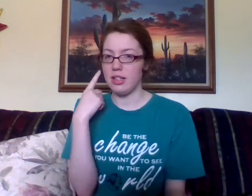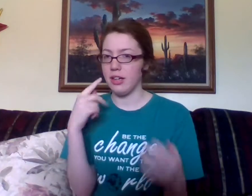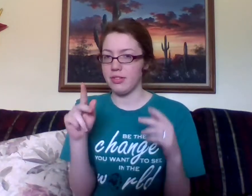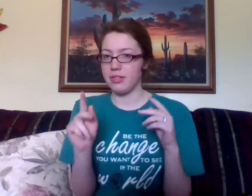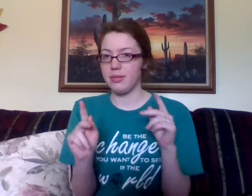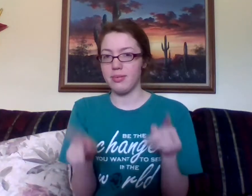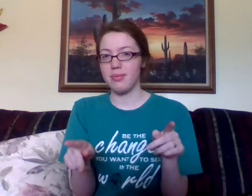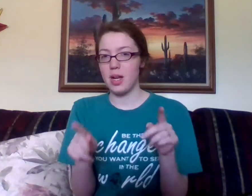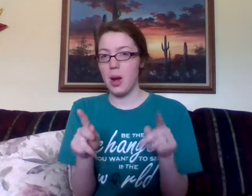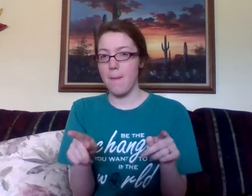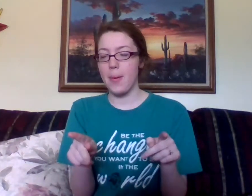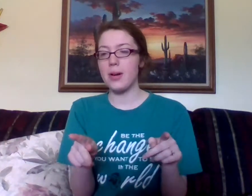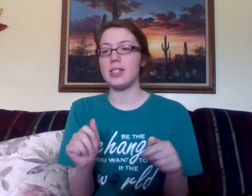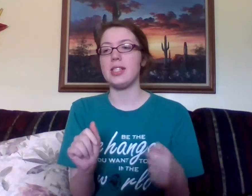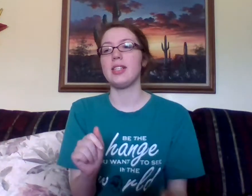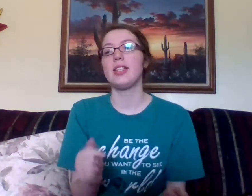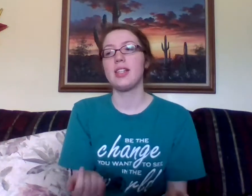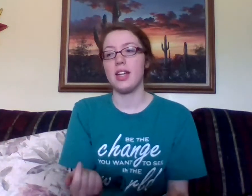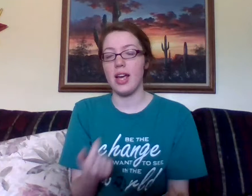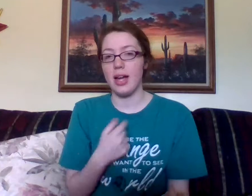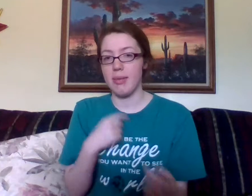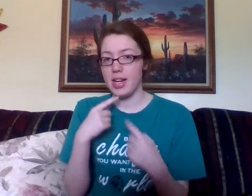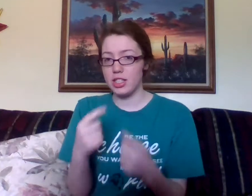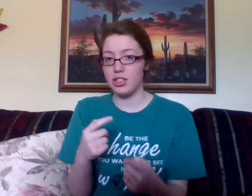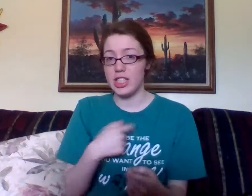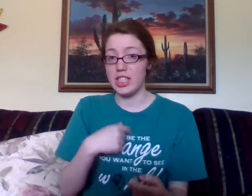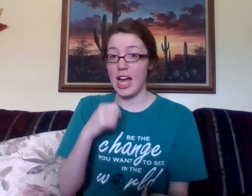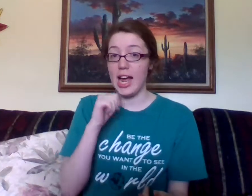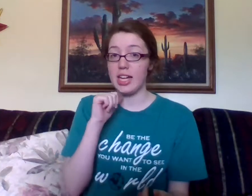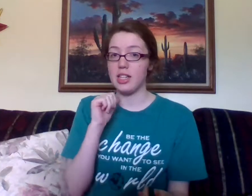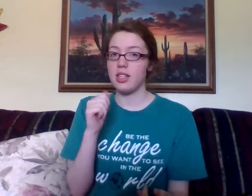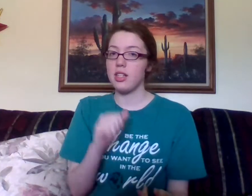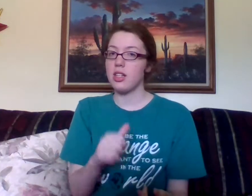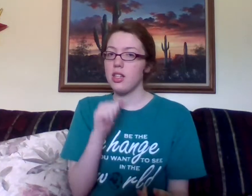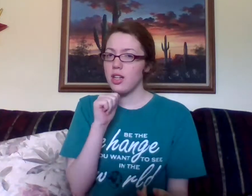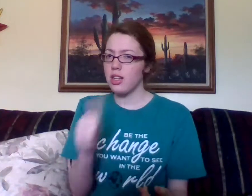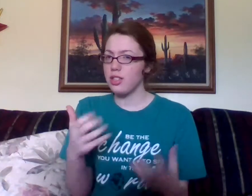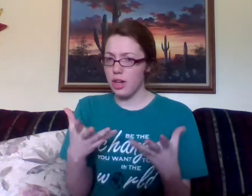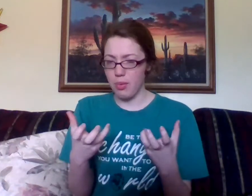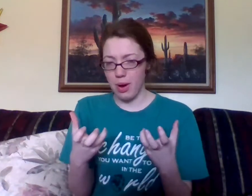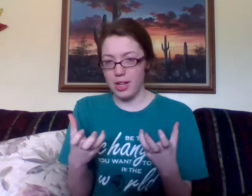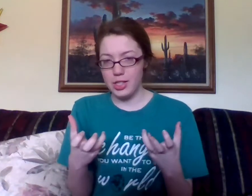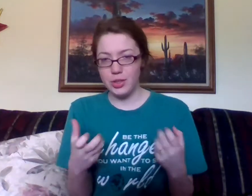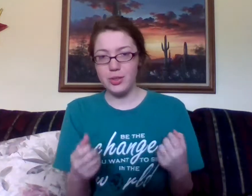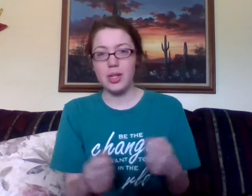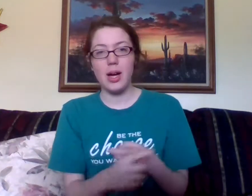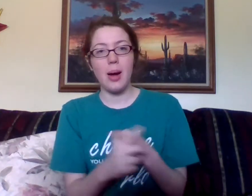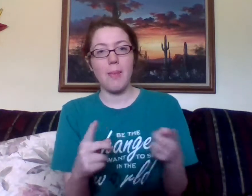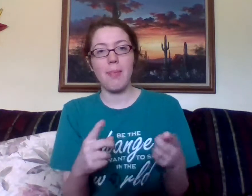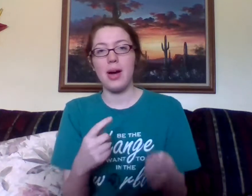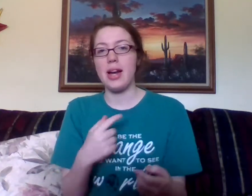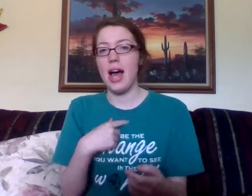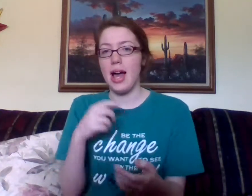deaf person? And my answer is I don't want to, but